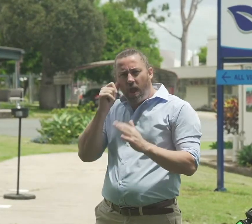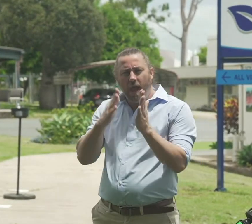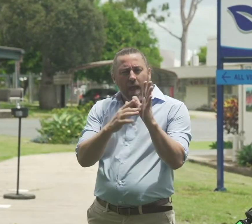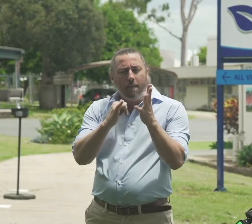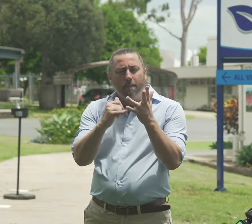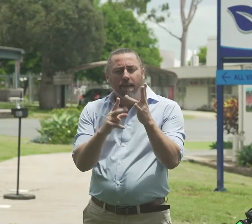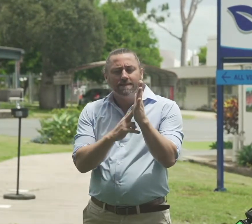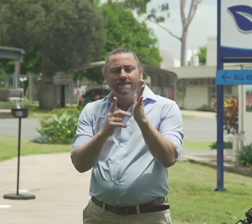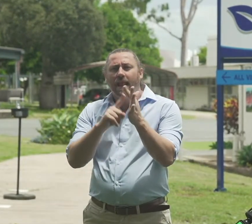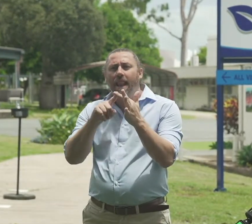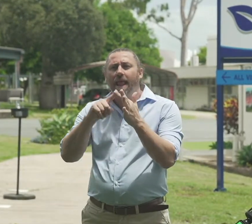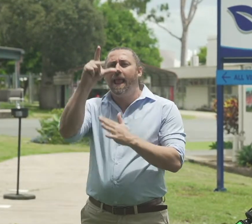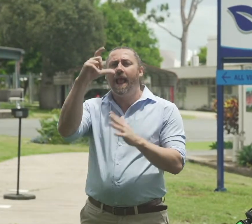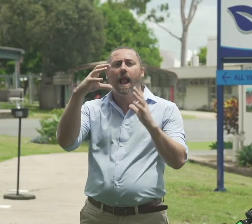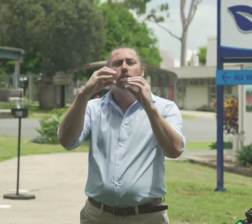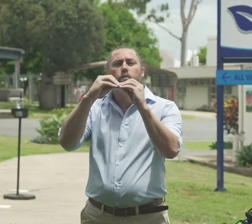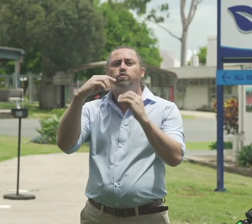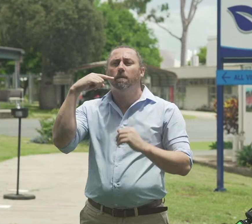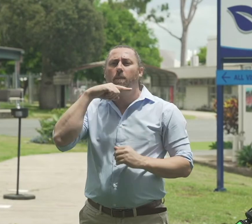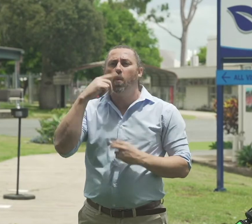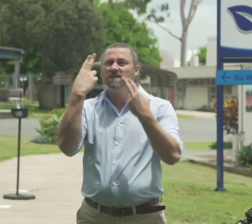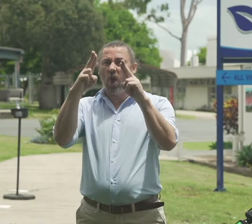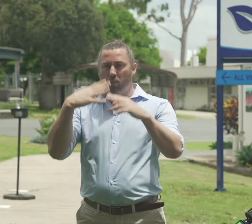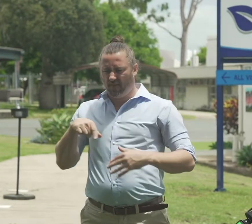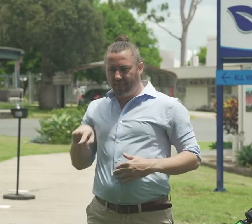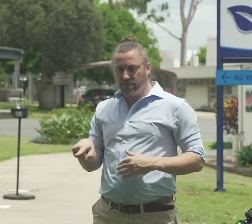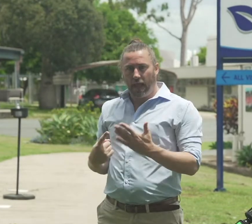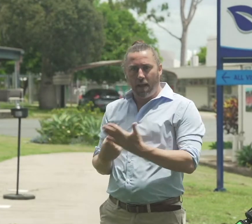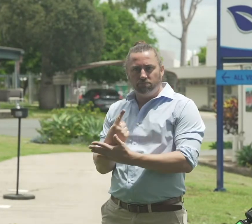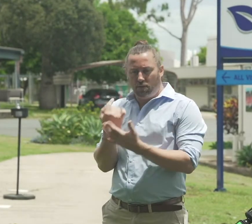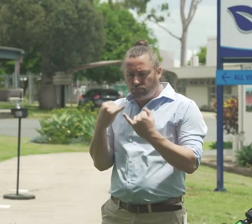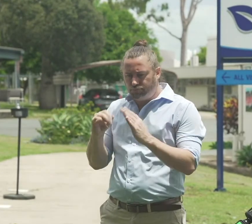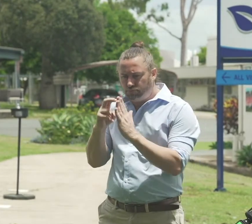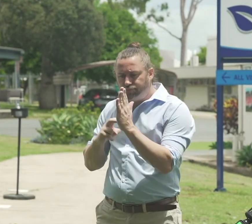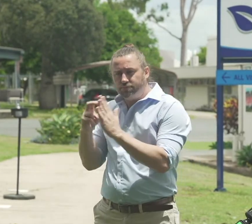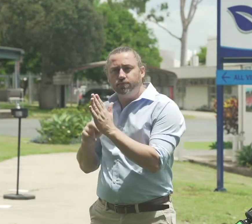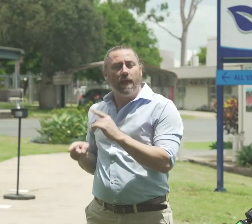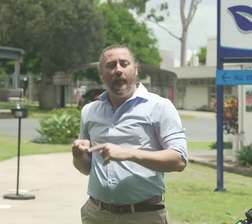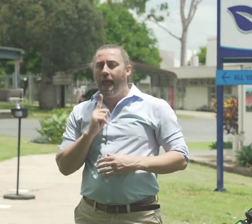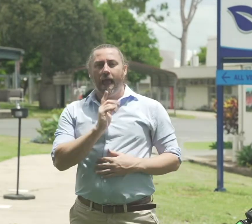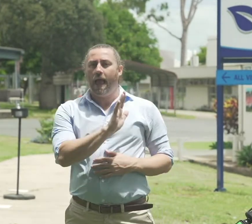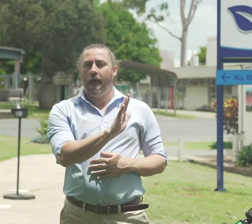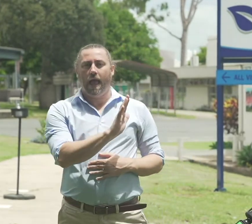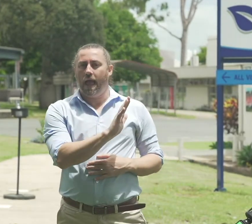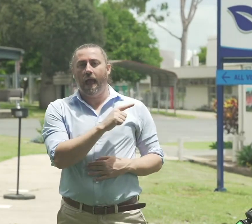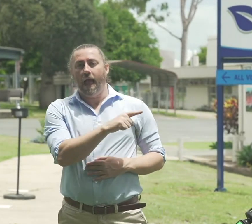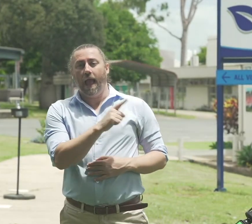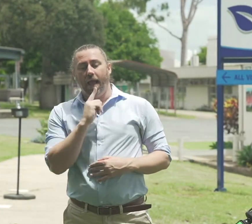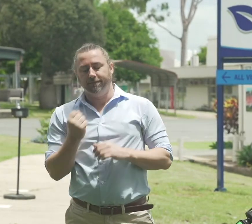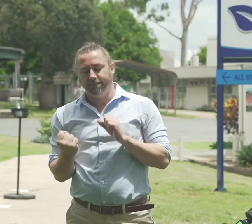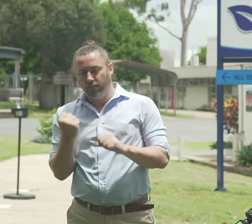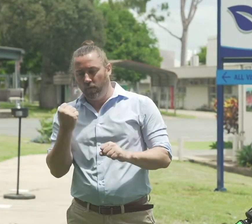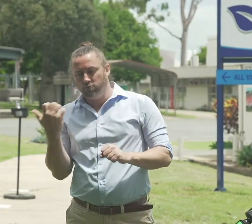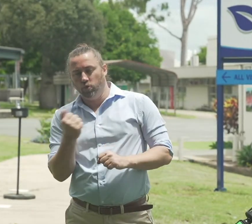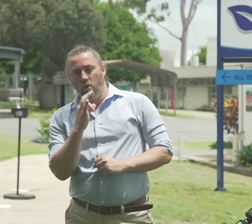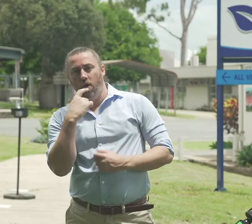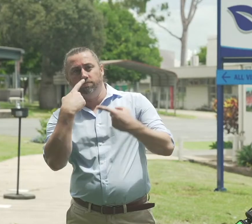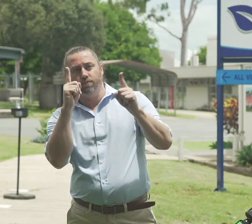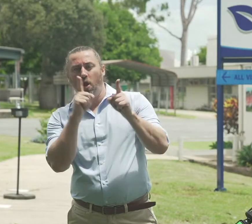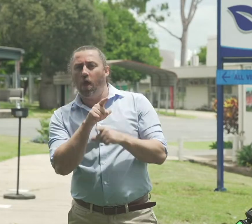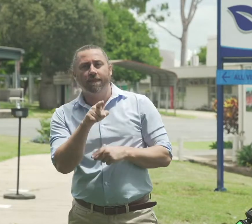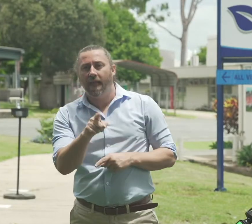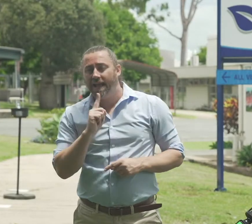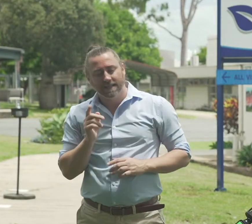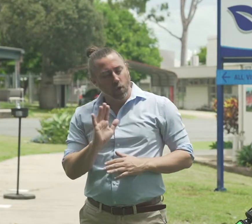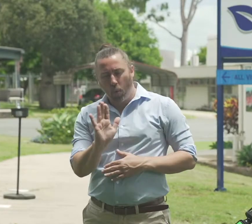seen that he has since clarified his remarks. He has expressed regret that that article was published as it was. He said that